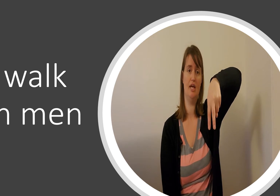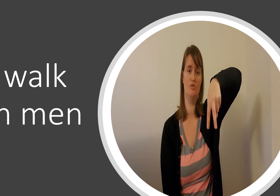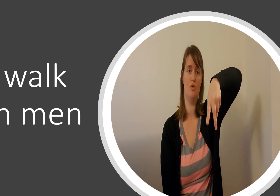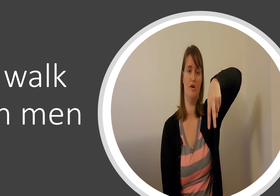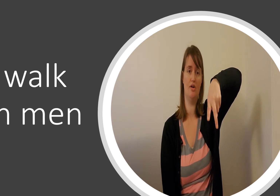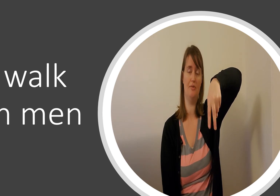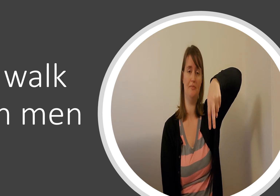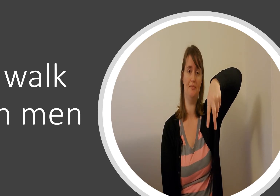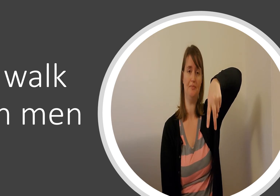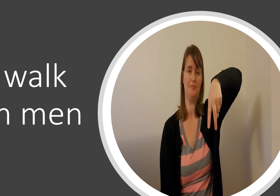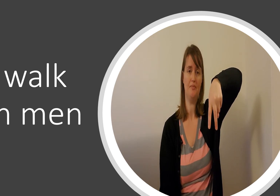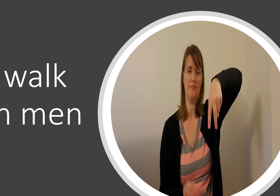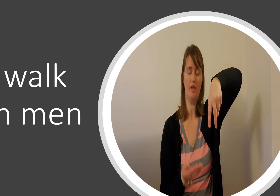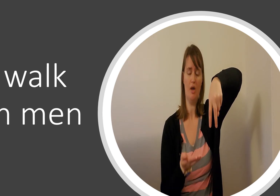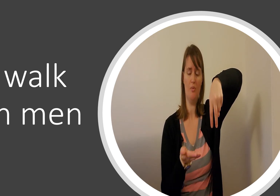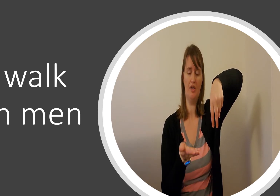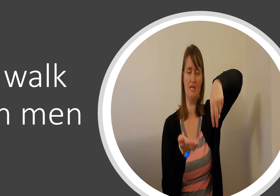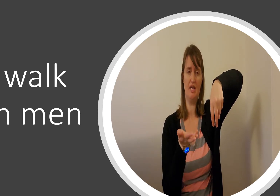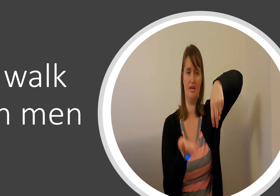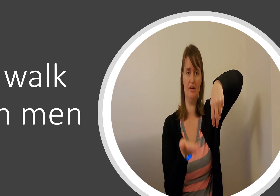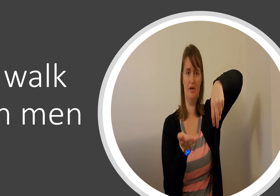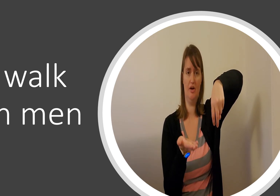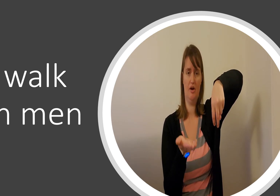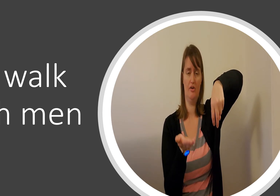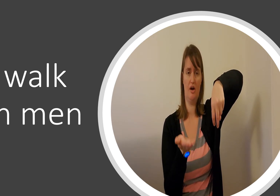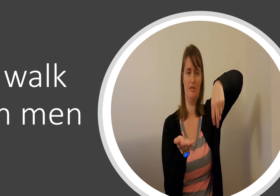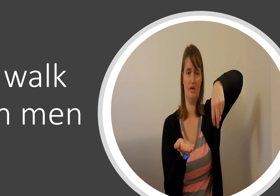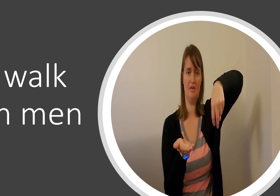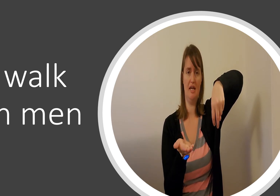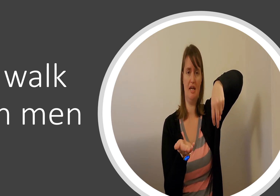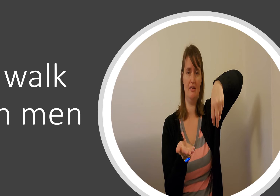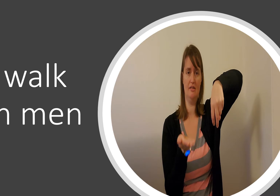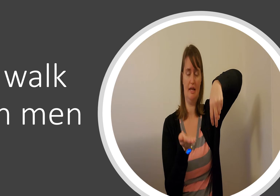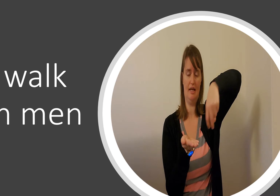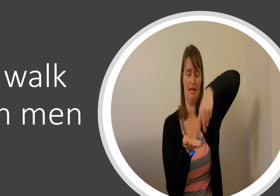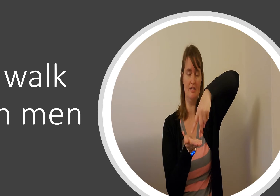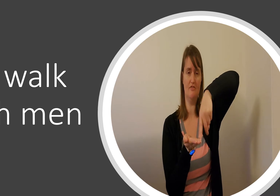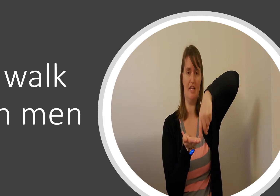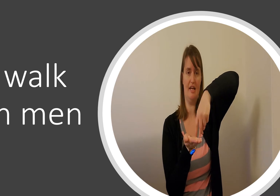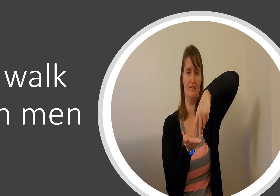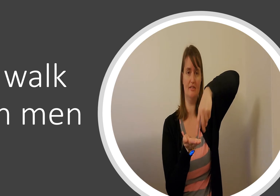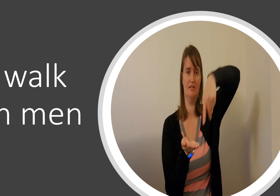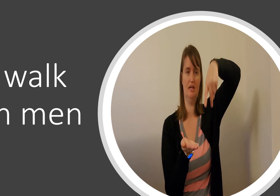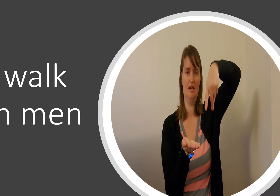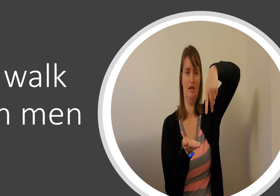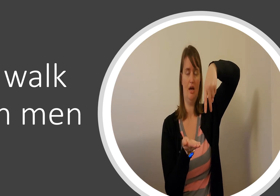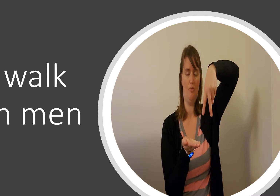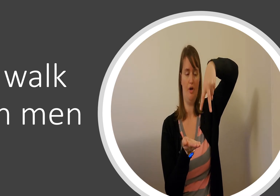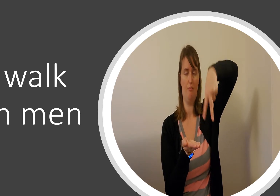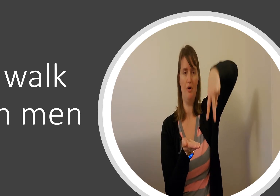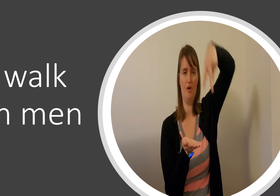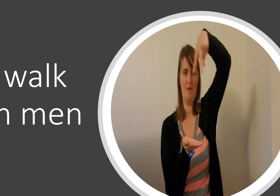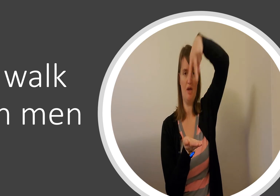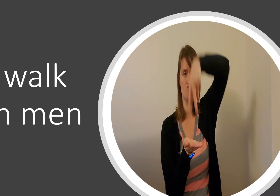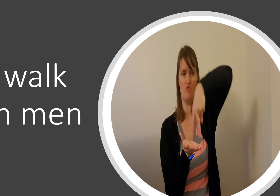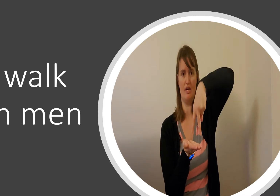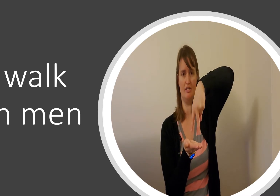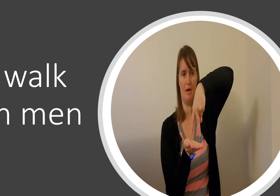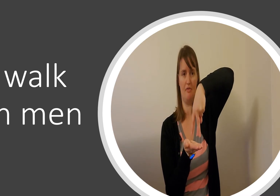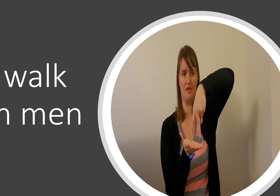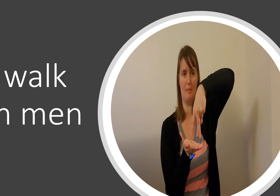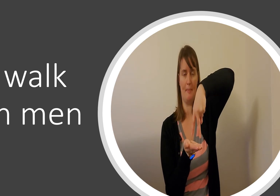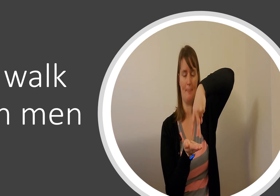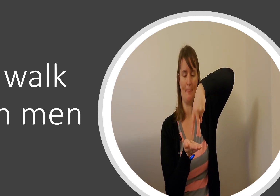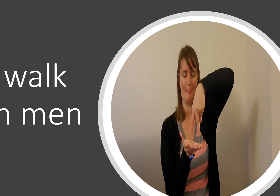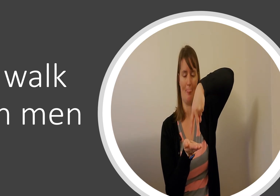2 legs walking. And we're going to take our non-dominant hand, and again it's flat, and we're going to put our man right on